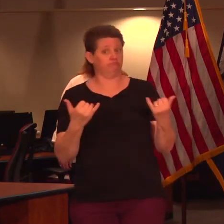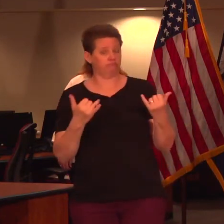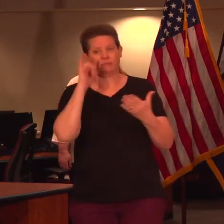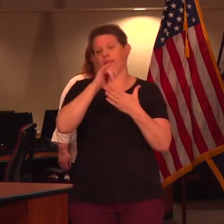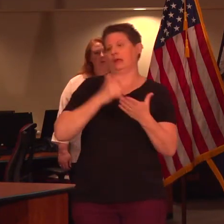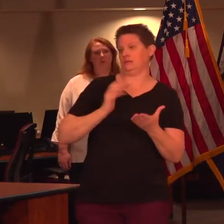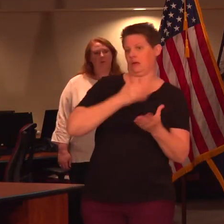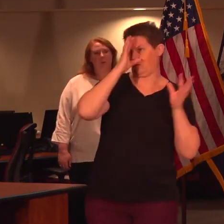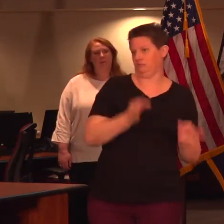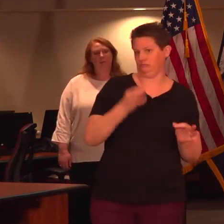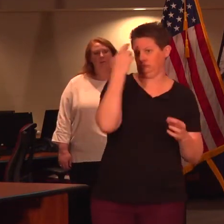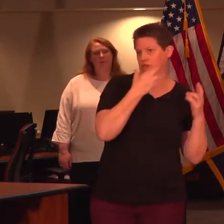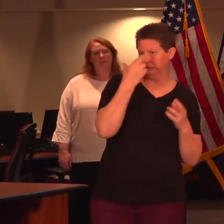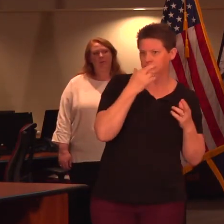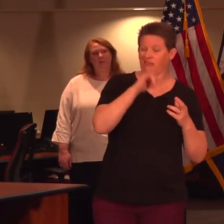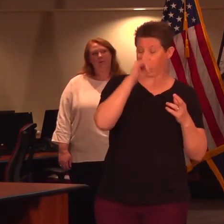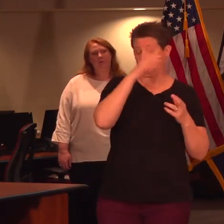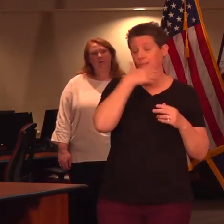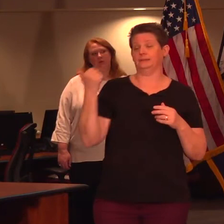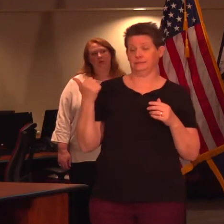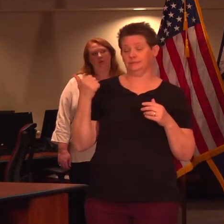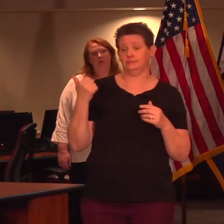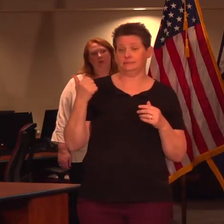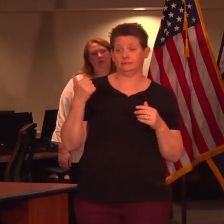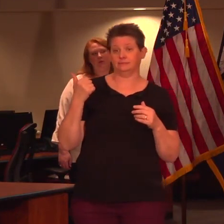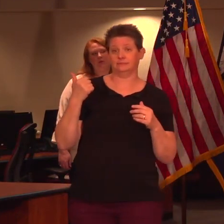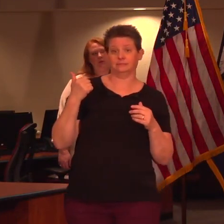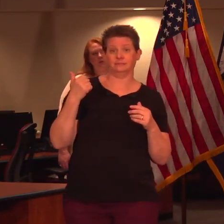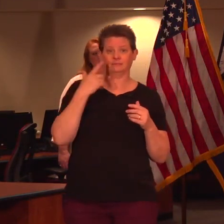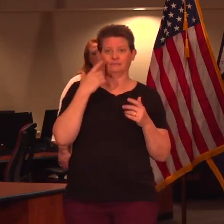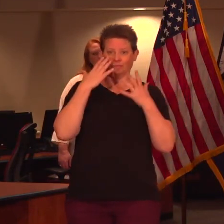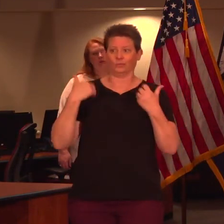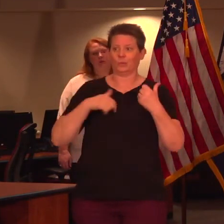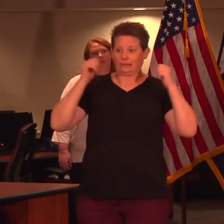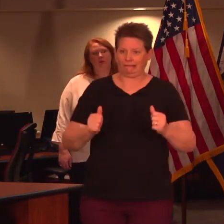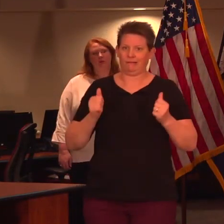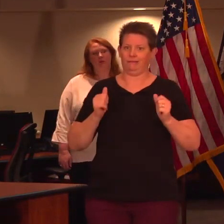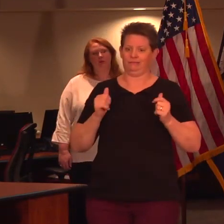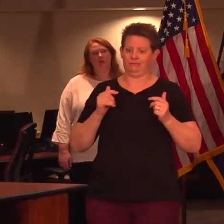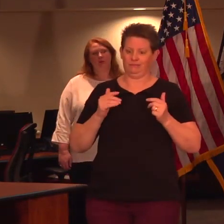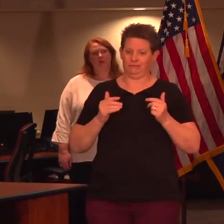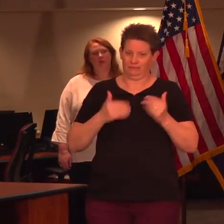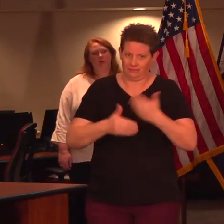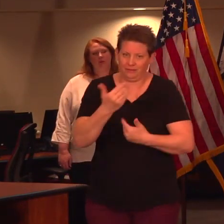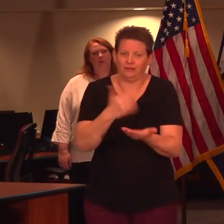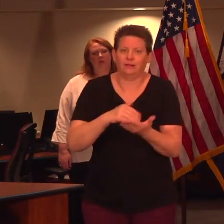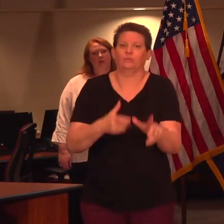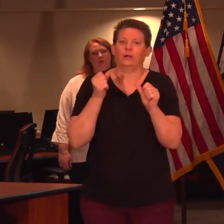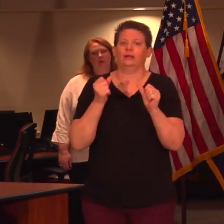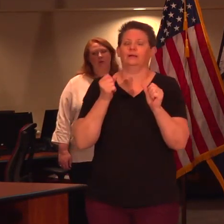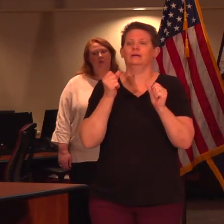how we did it. And I think that's the best way to do it, because we'll be able to pick back up more quickly, we think, than others, and without